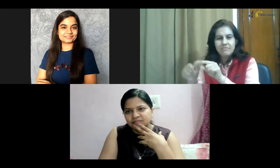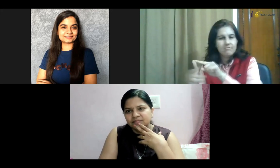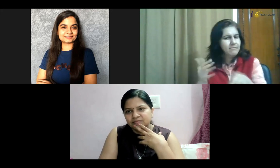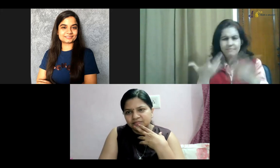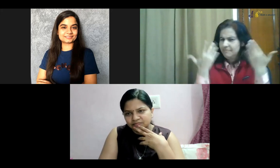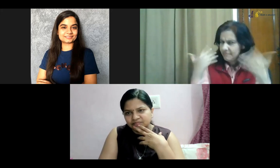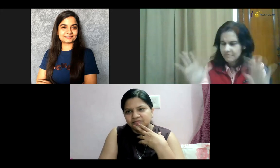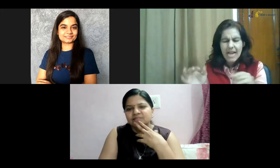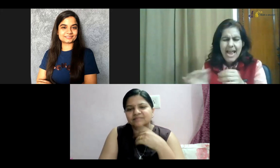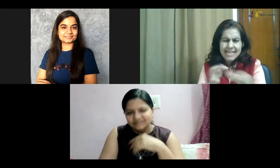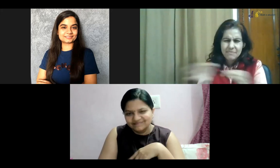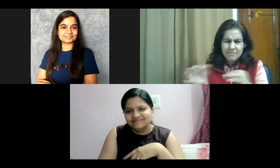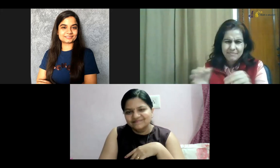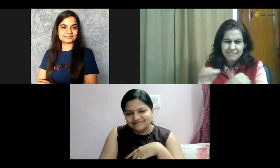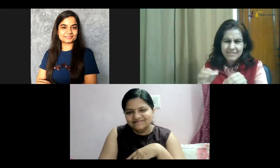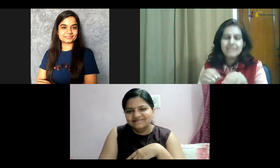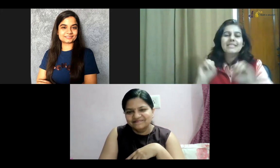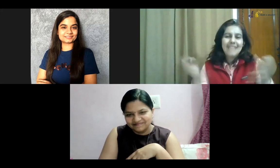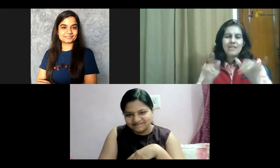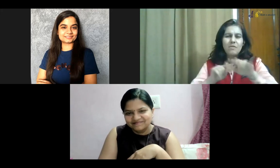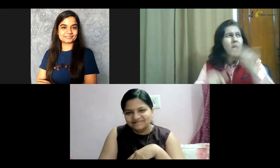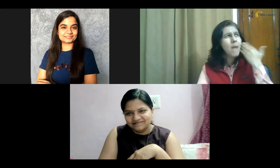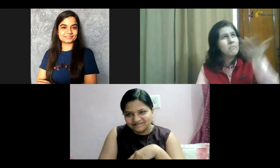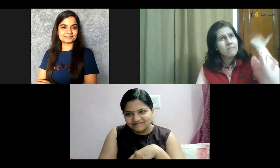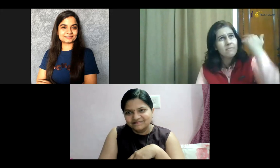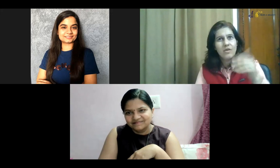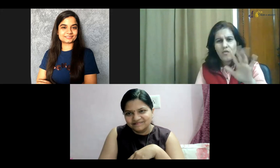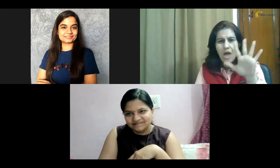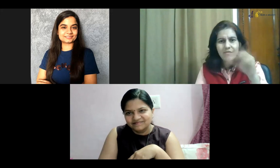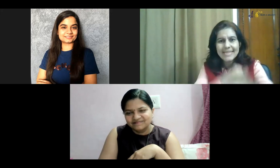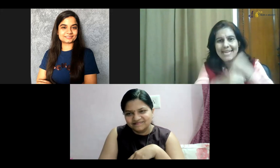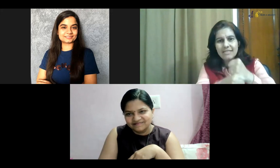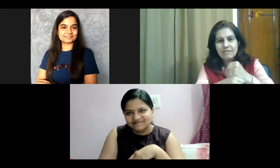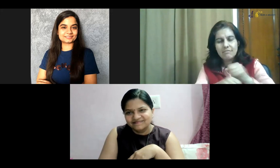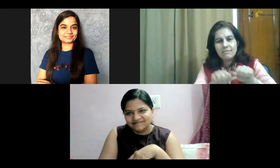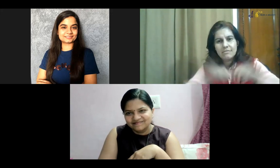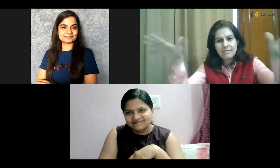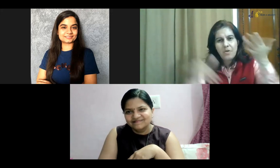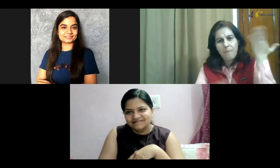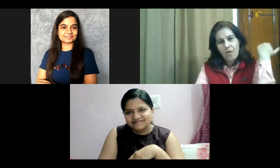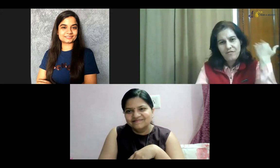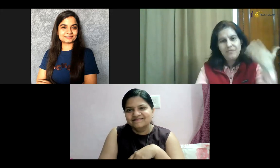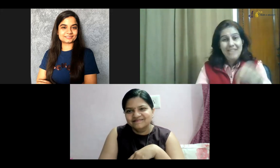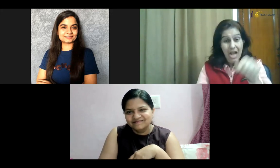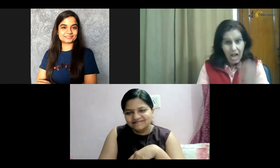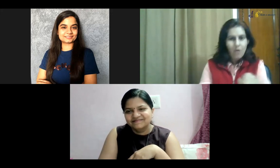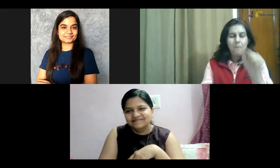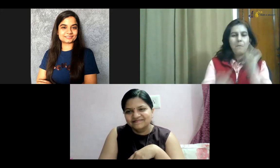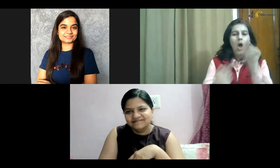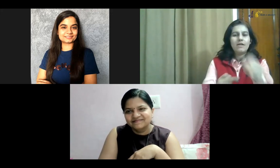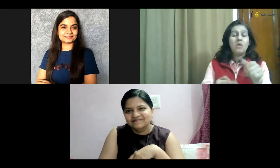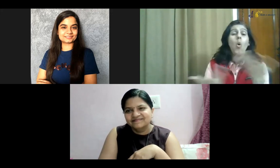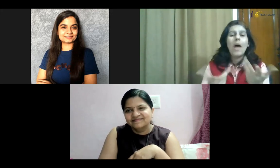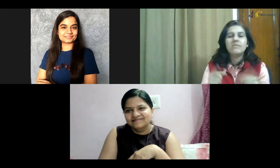vowels A and I explained them all of the things on YouTube. I think 5 years earlier I made